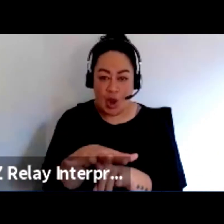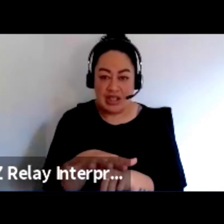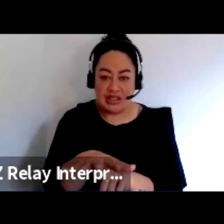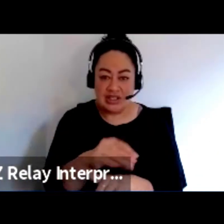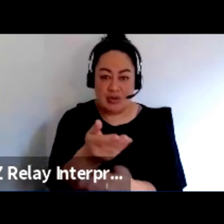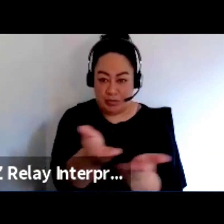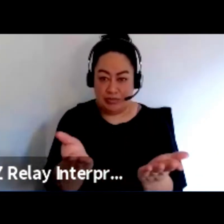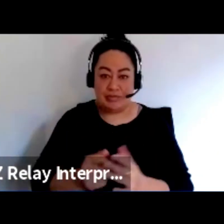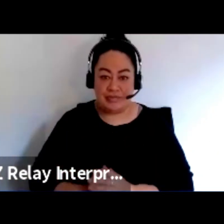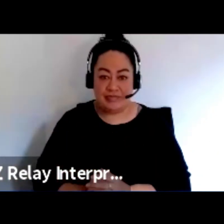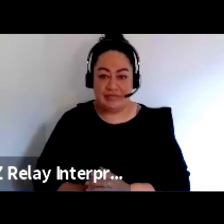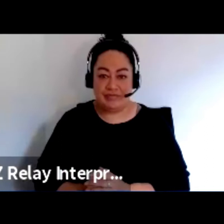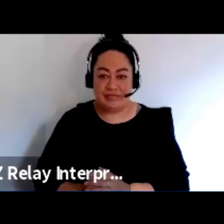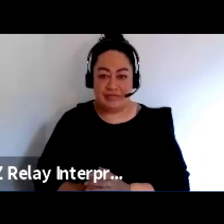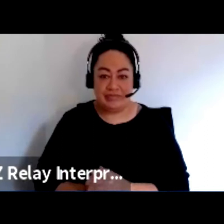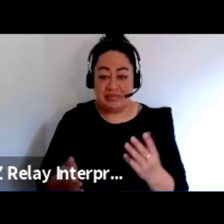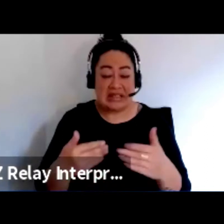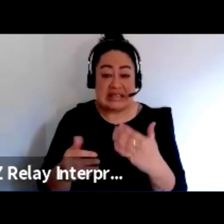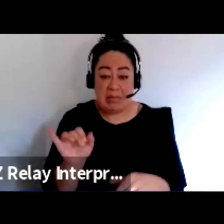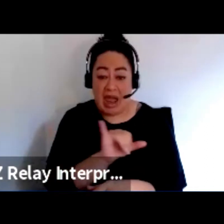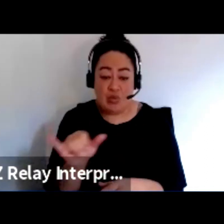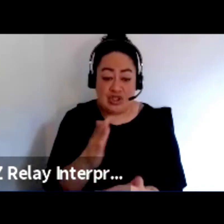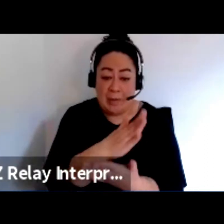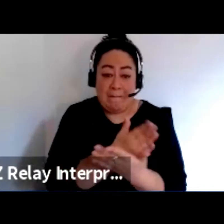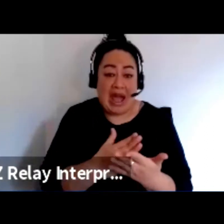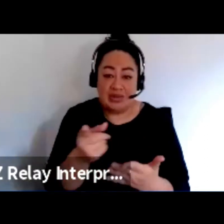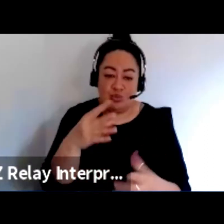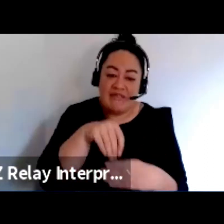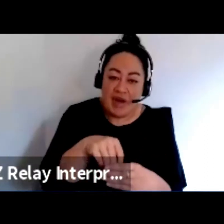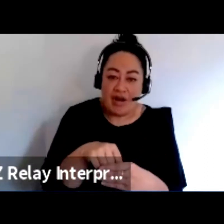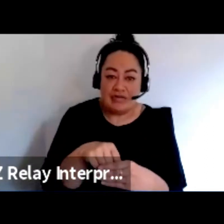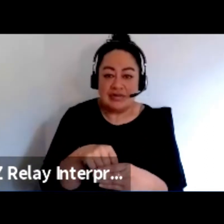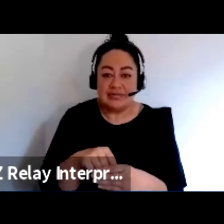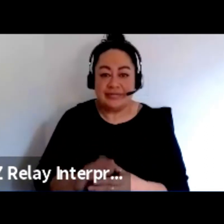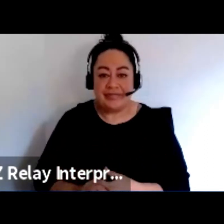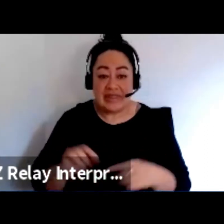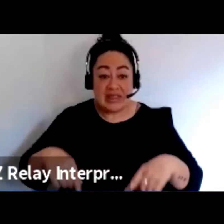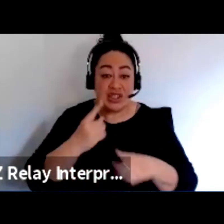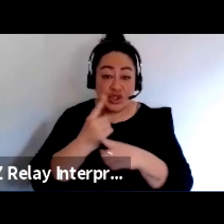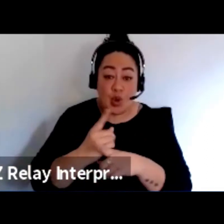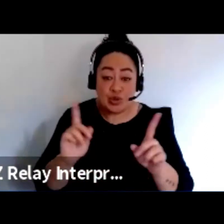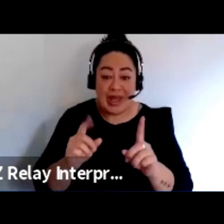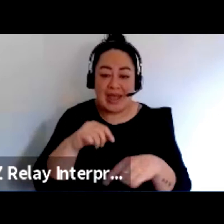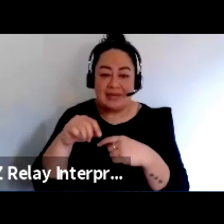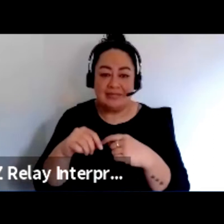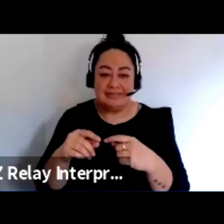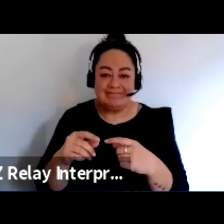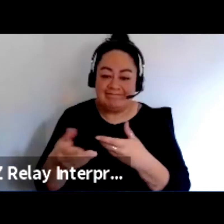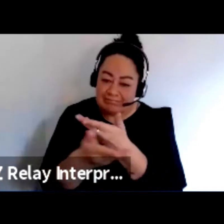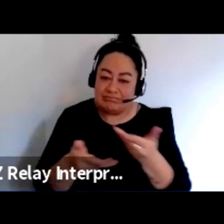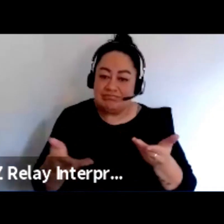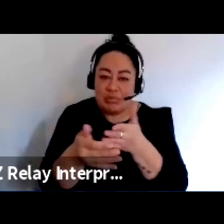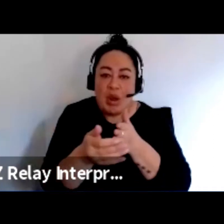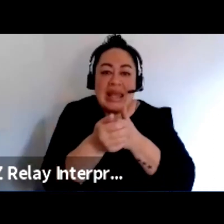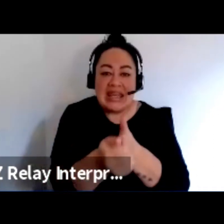Whatever part that you work in, we recognise that. So this is a talk among leaders. Unfortunately, we only have a little bit